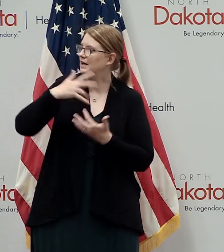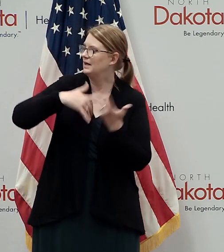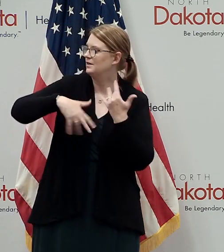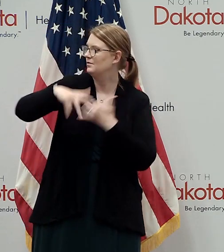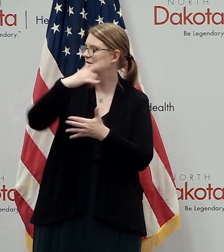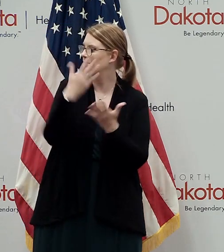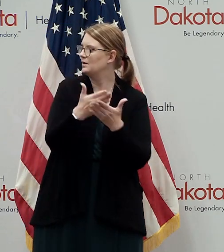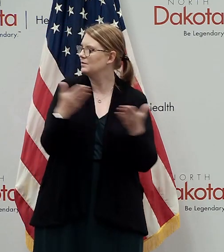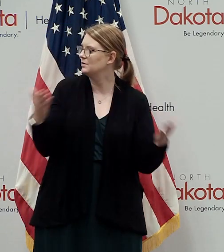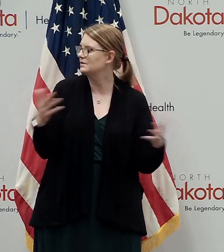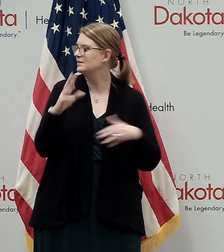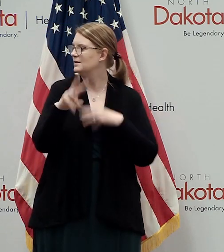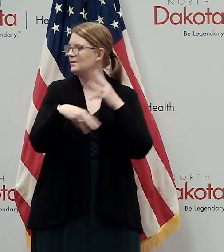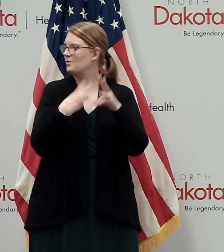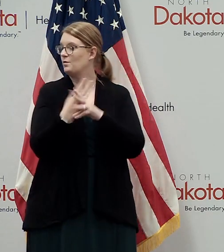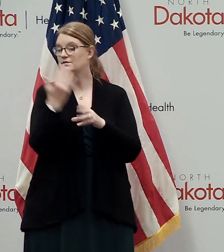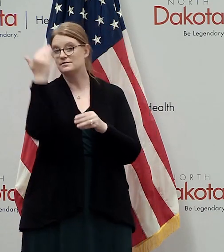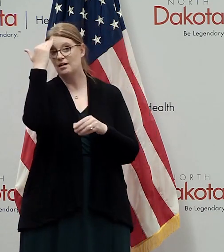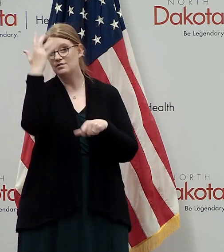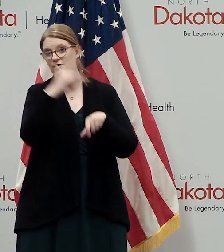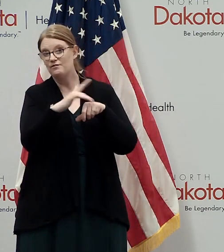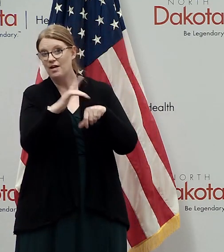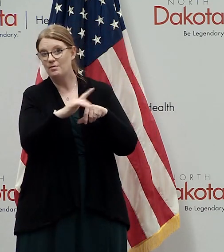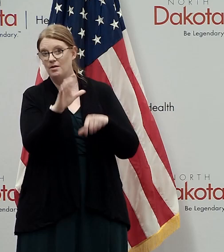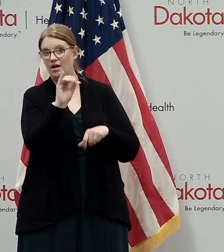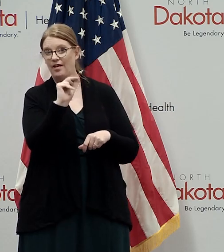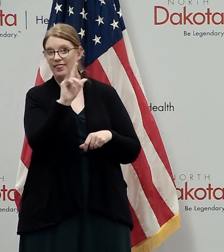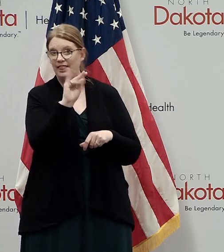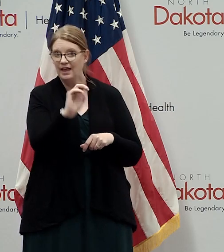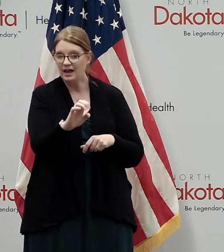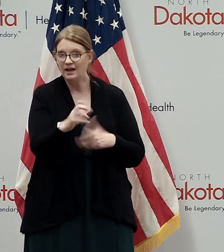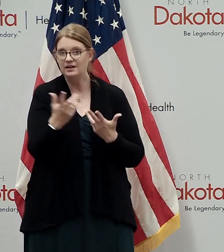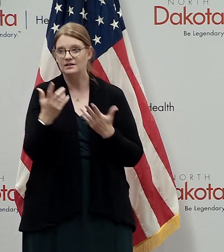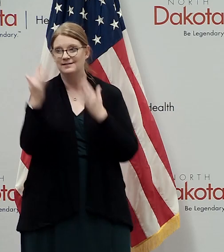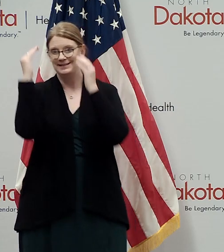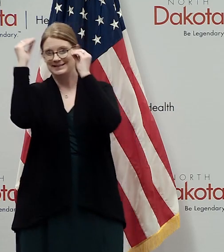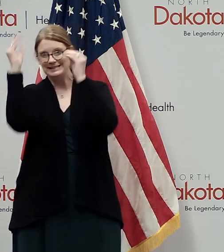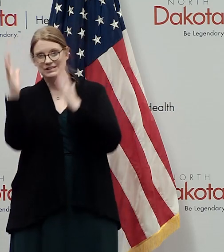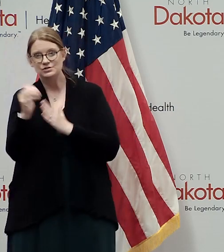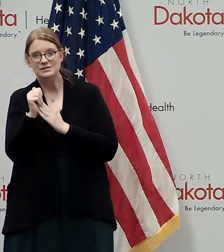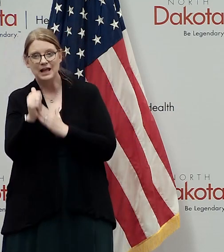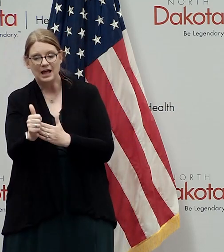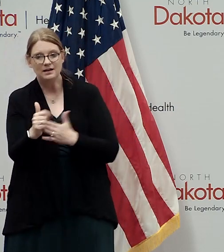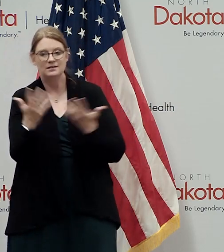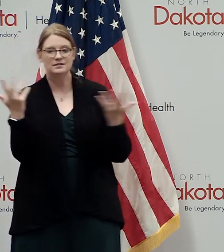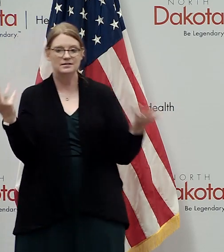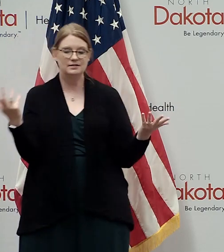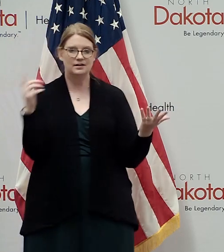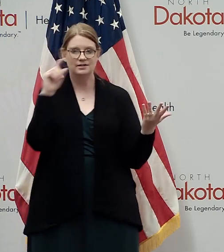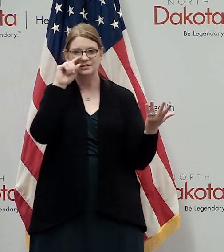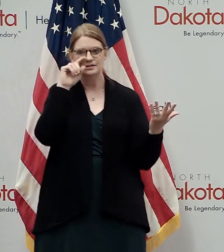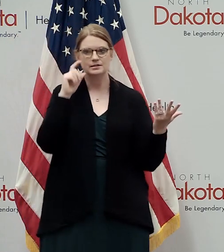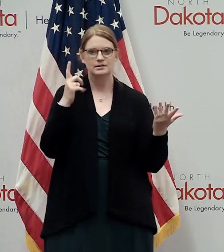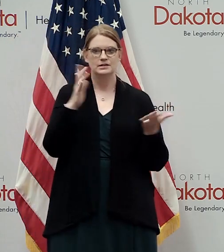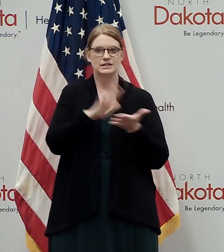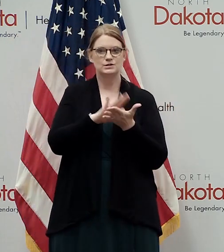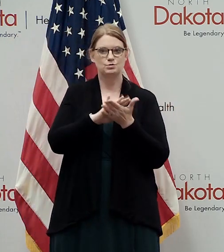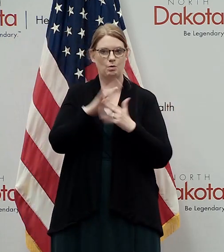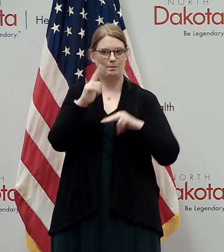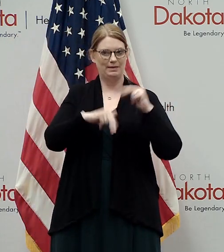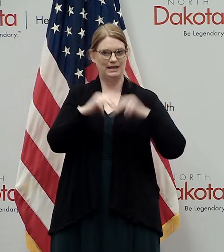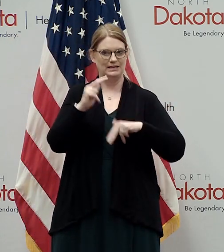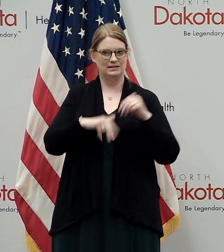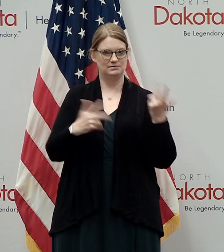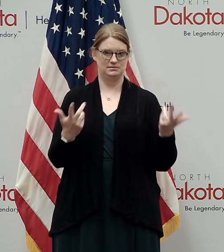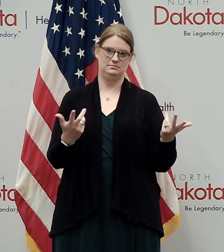the resources and the world's knowledge that's available online, with how teachers guide them, the guide on the side. School buildings were built for the